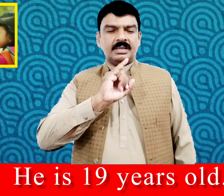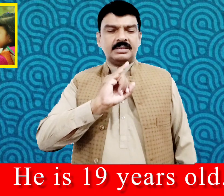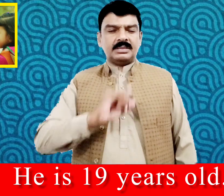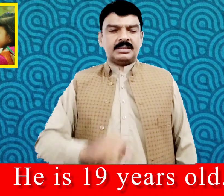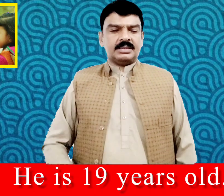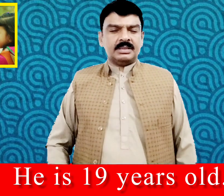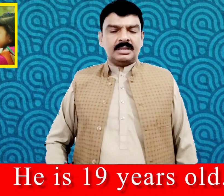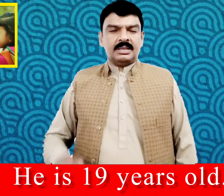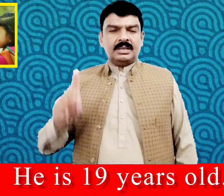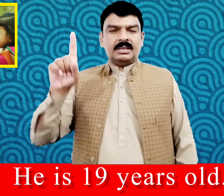is